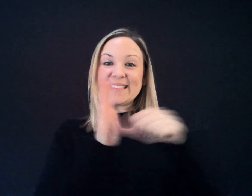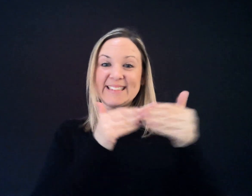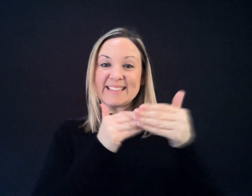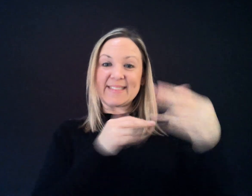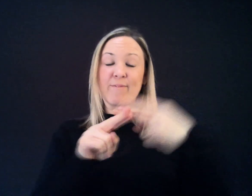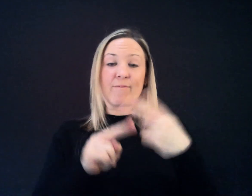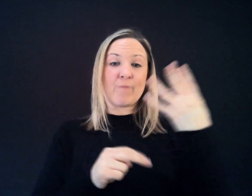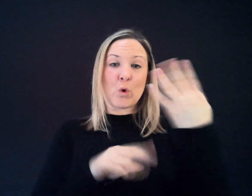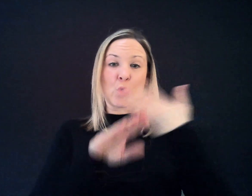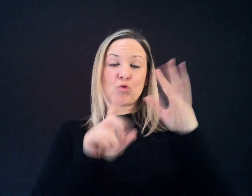starting in July.